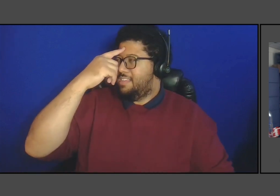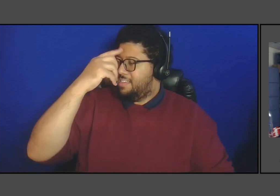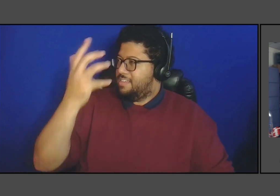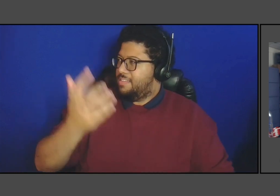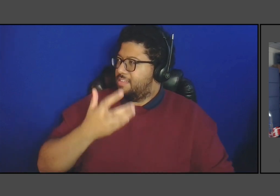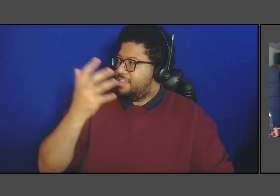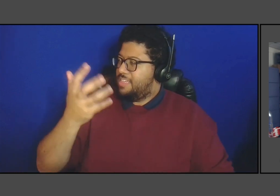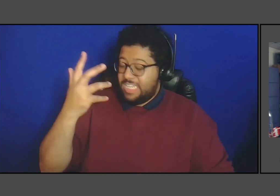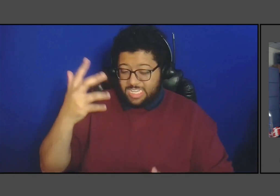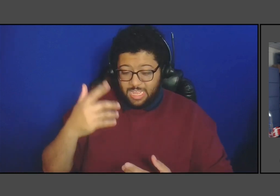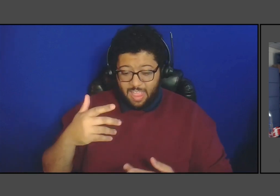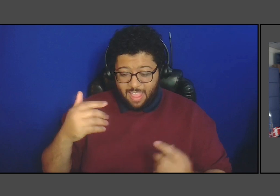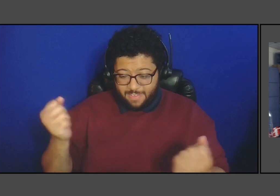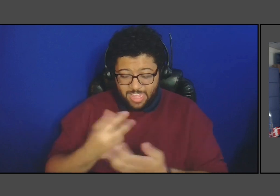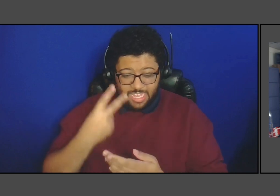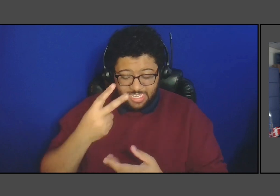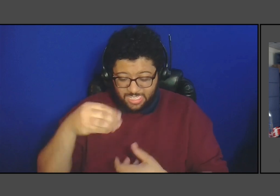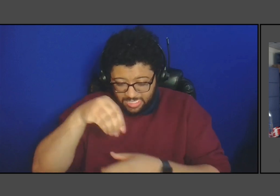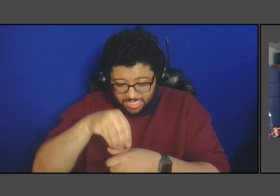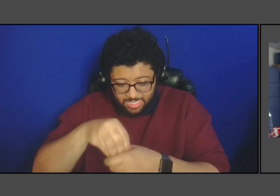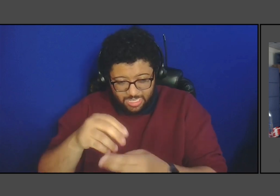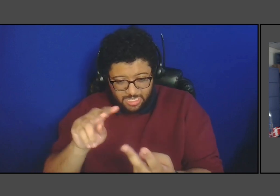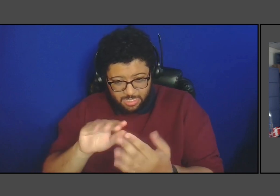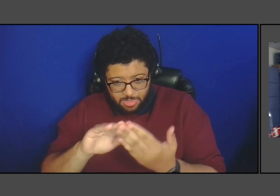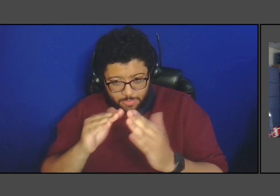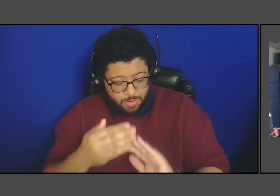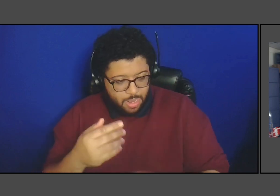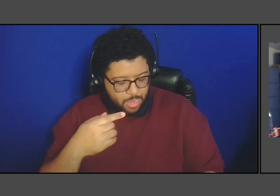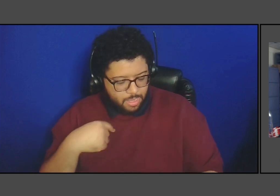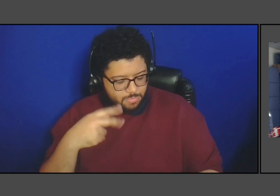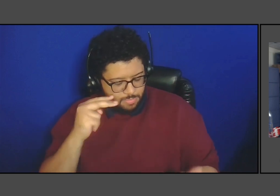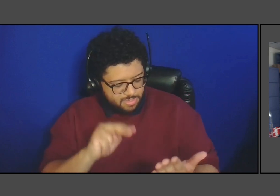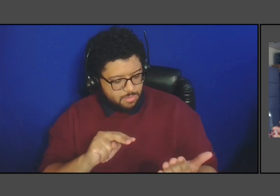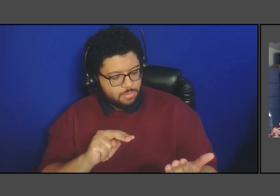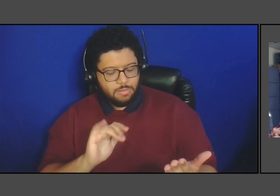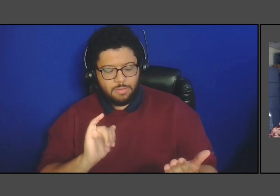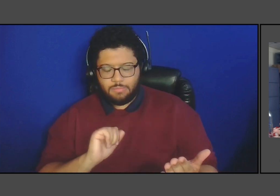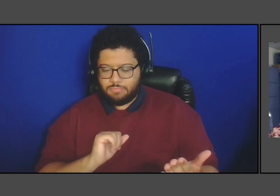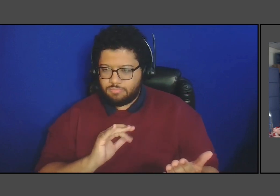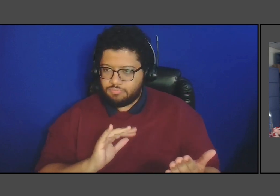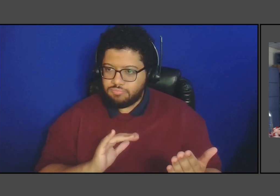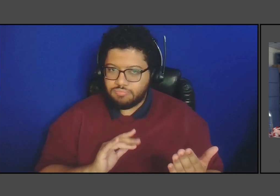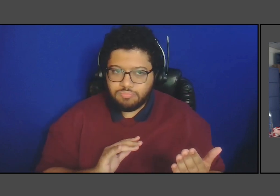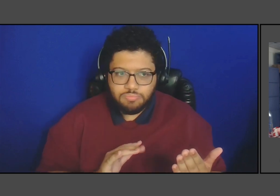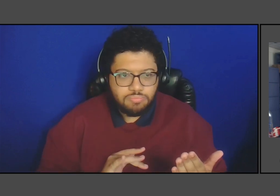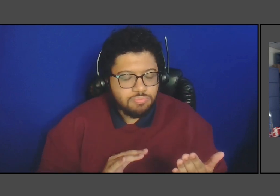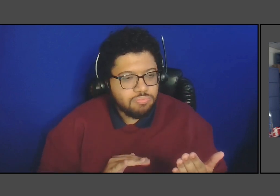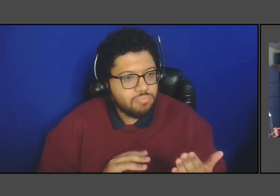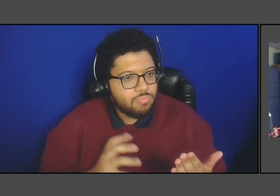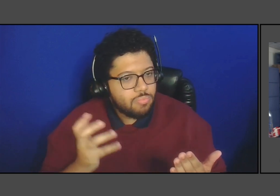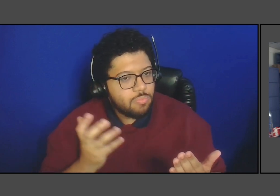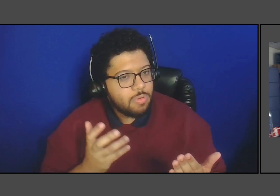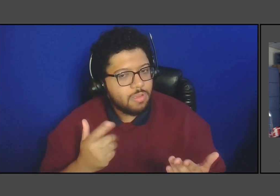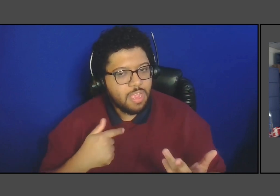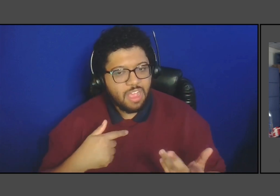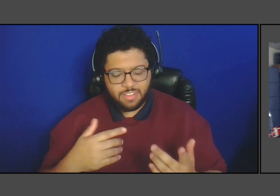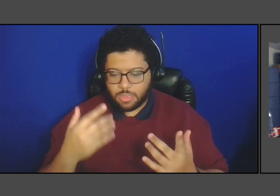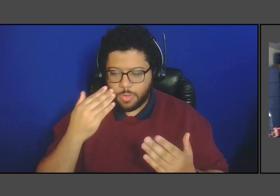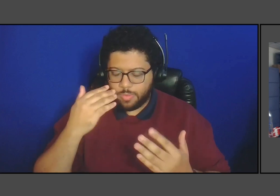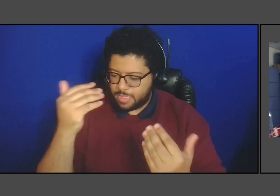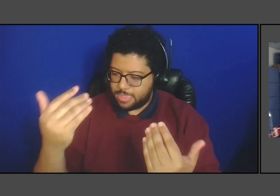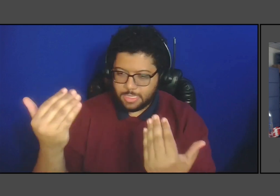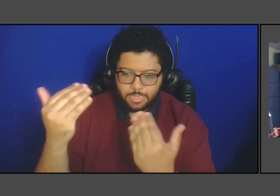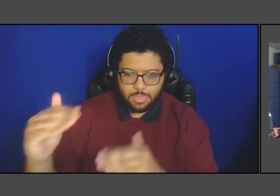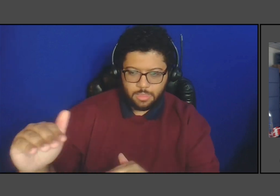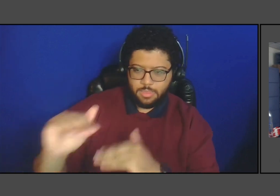community that I think is really remarkable of being able to break out of, again, these constrictions of kind of standard media